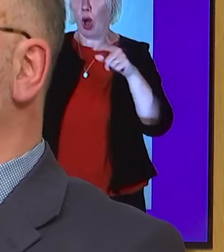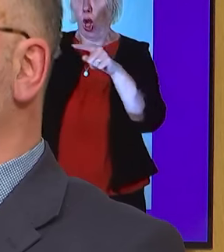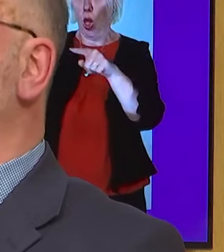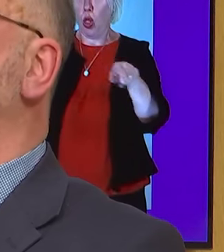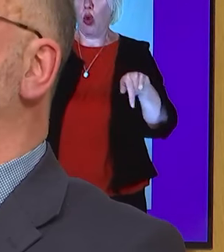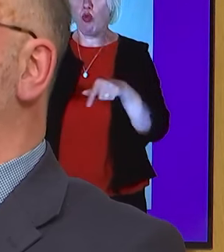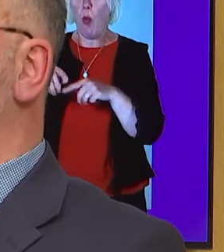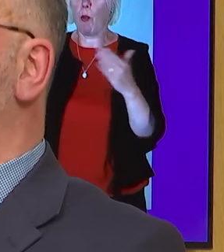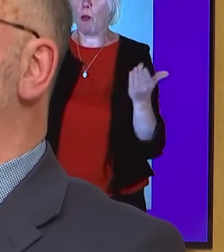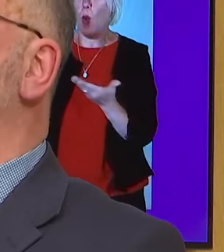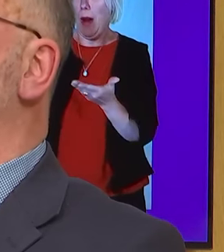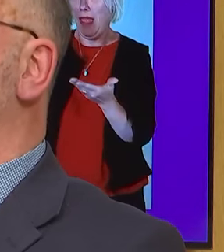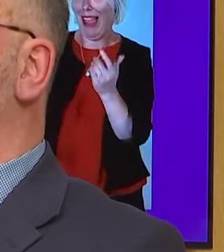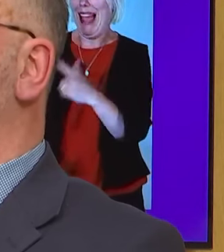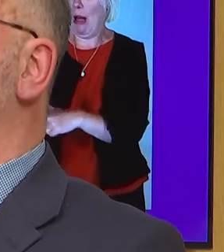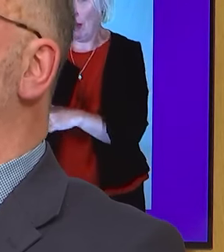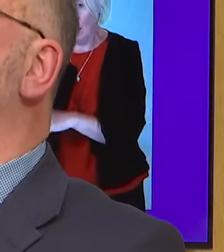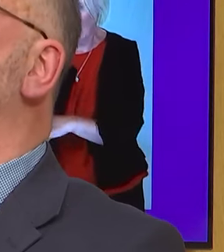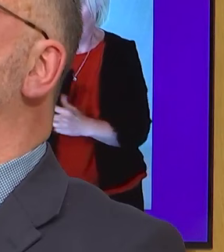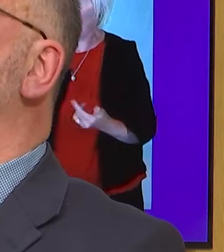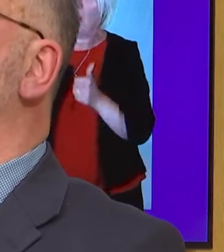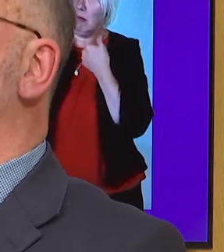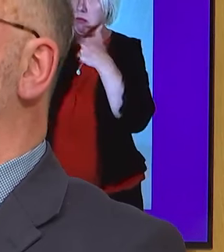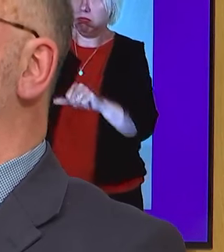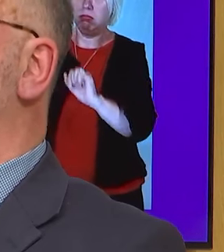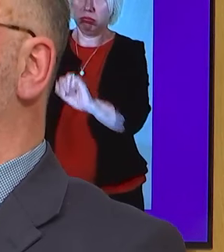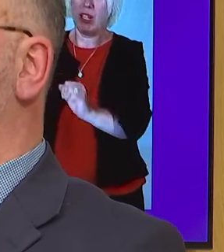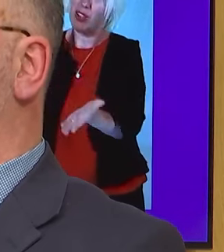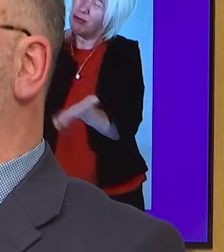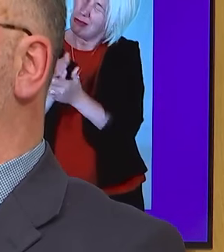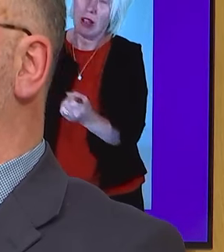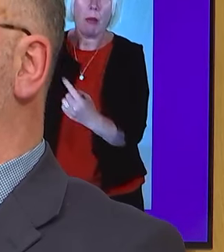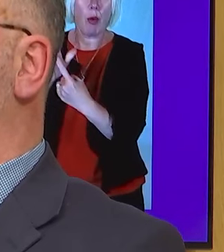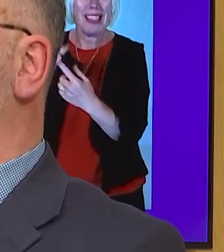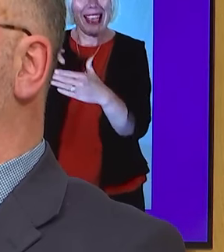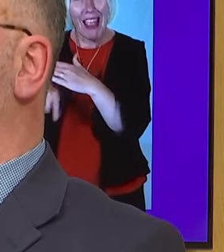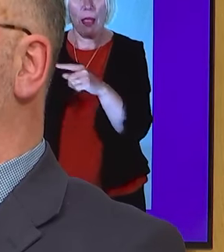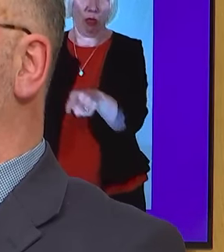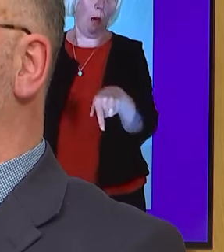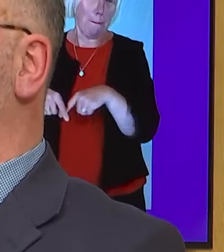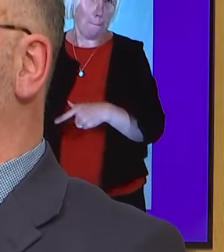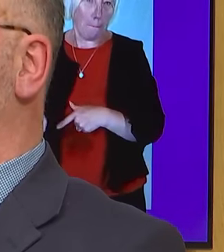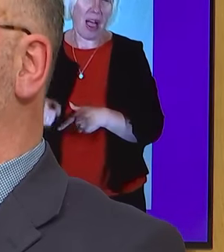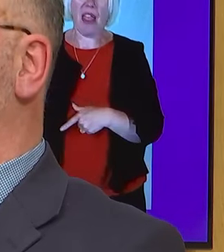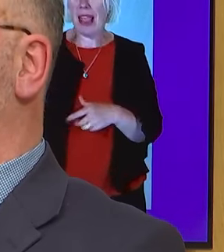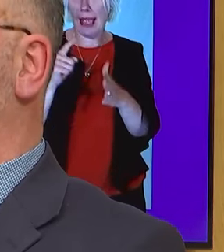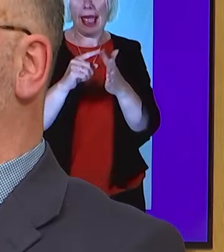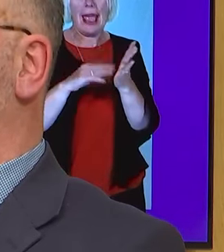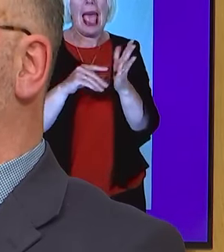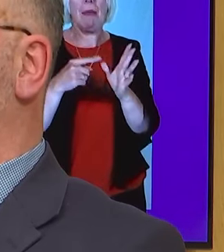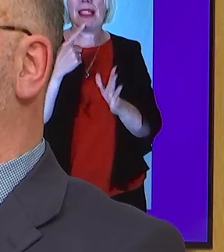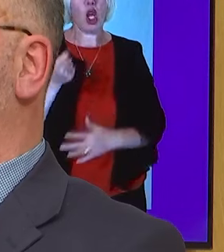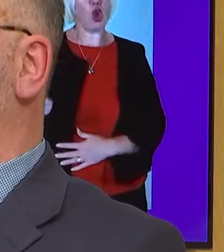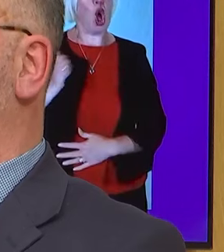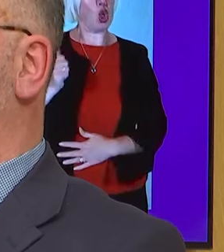my favourite from that musical, because being in the room really does matter. A bit like, I think Emma made the point earlier about you assume someone else